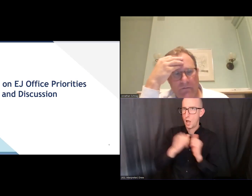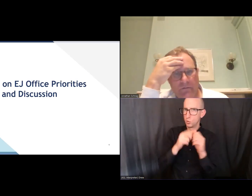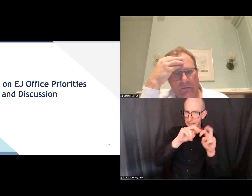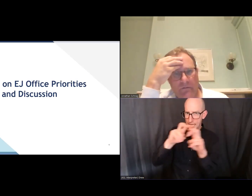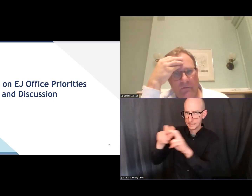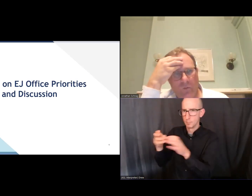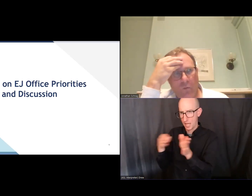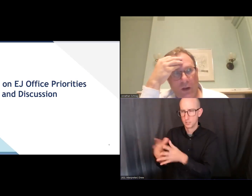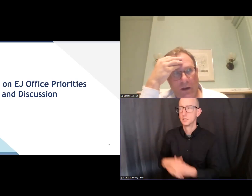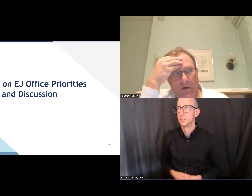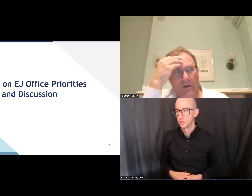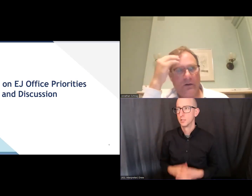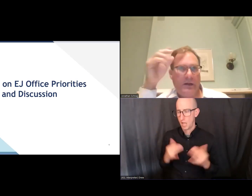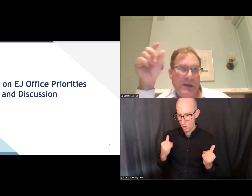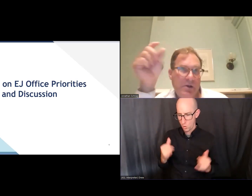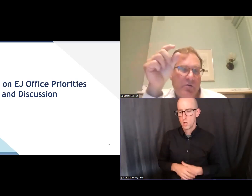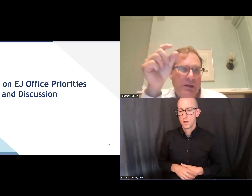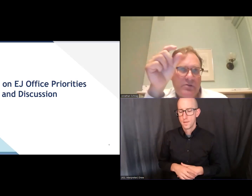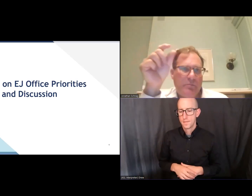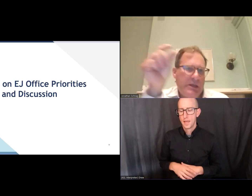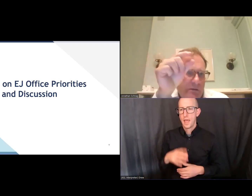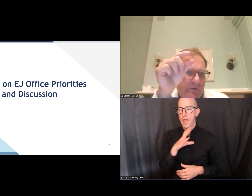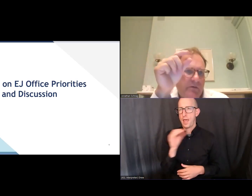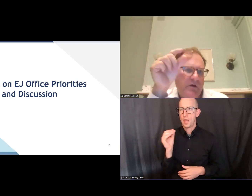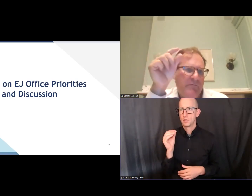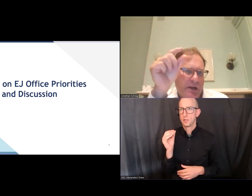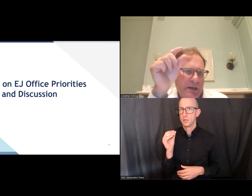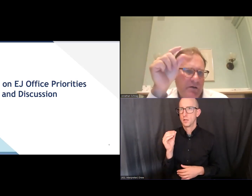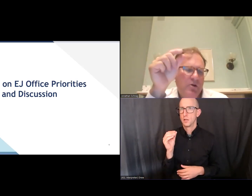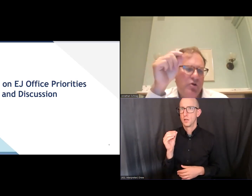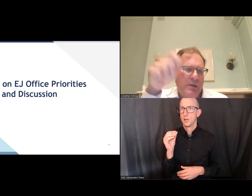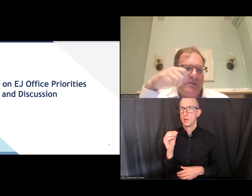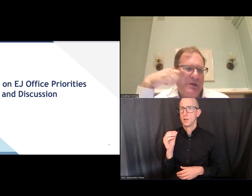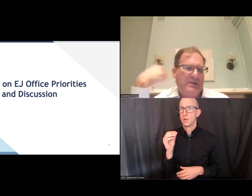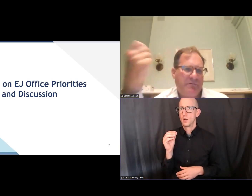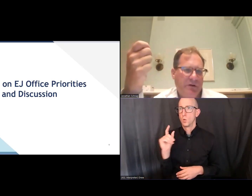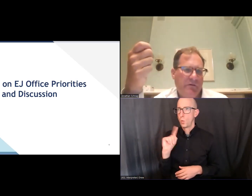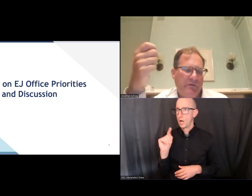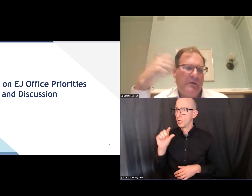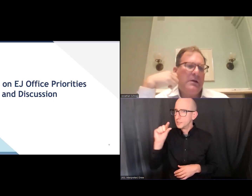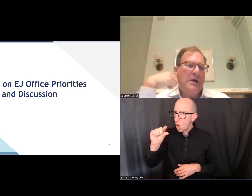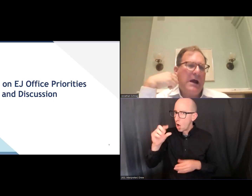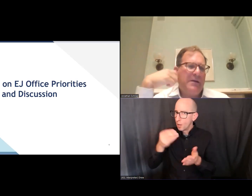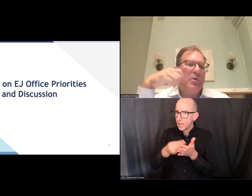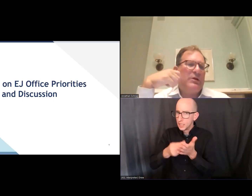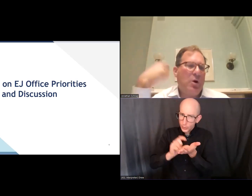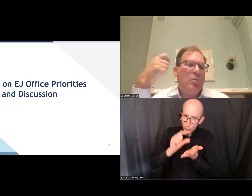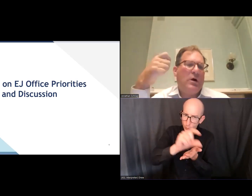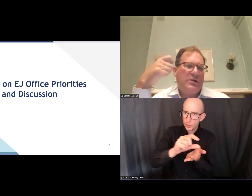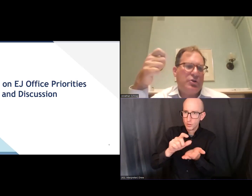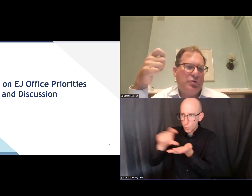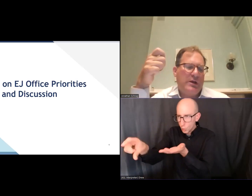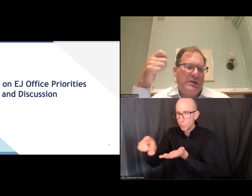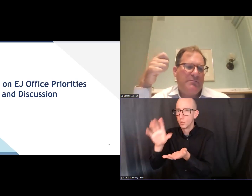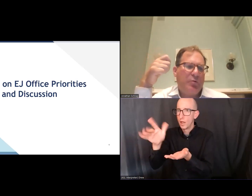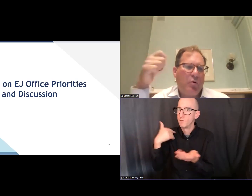and where an incremental piece of money could make a big difference. I think what we don't want